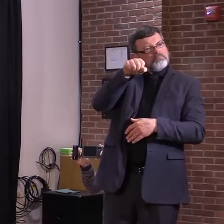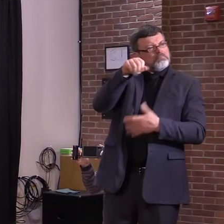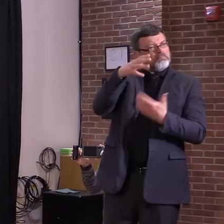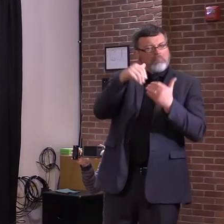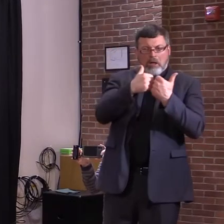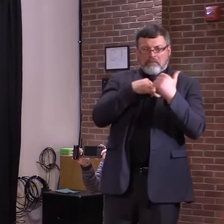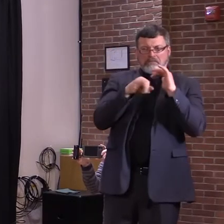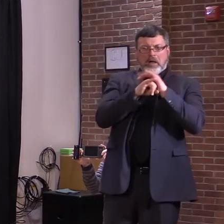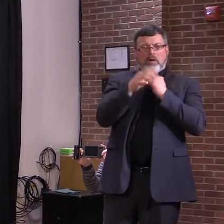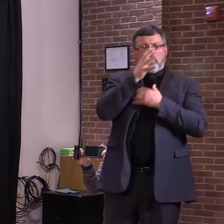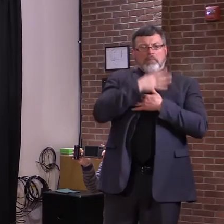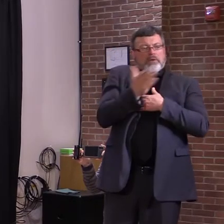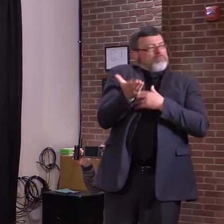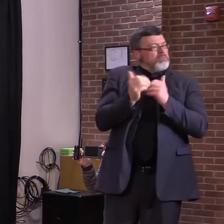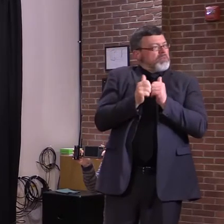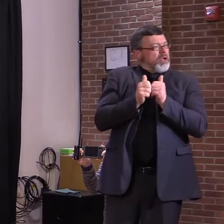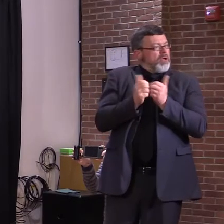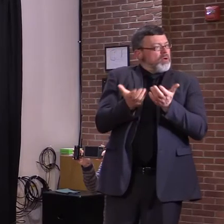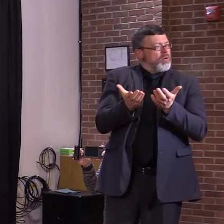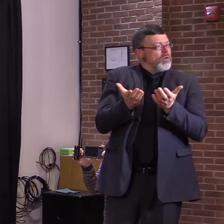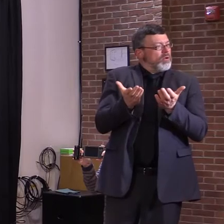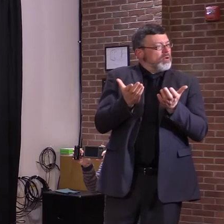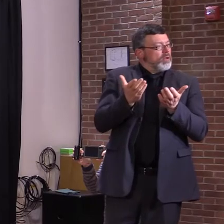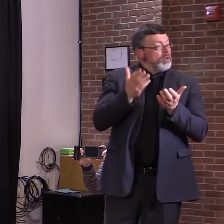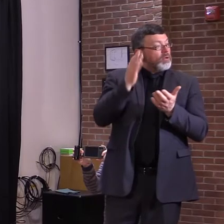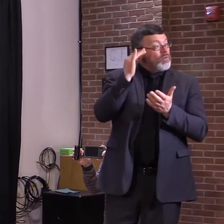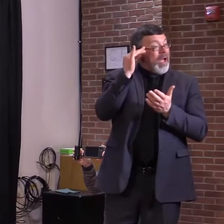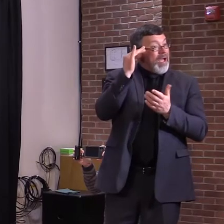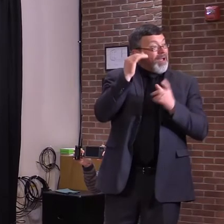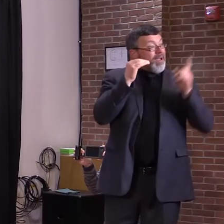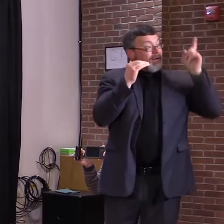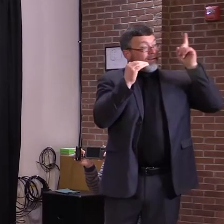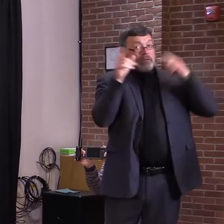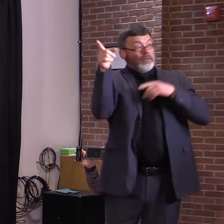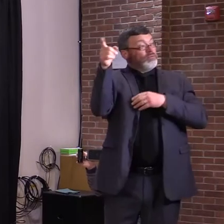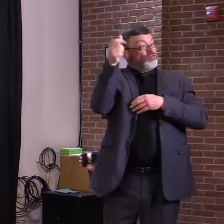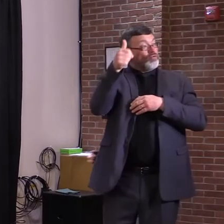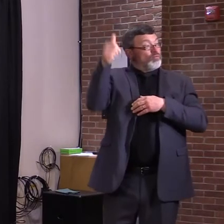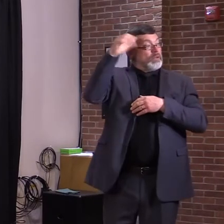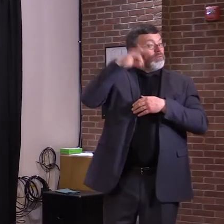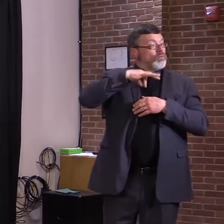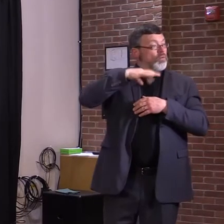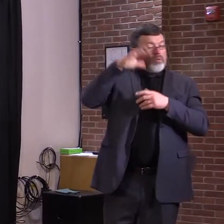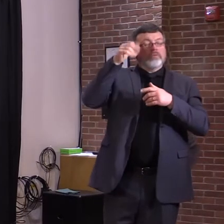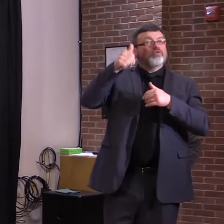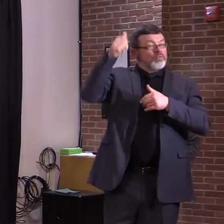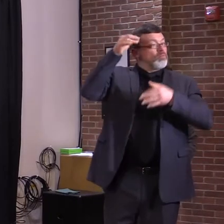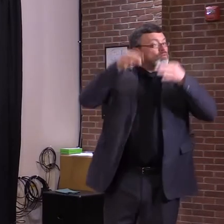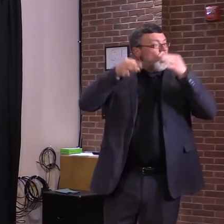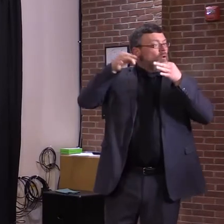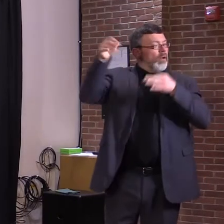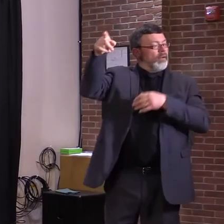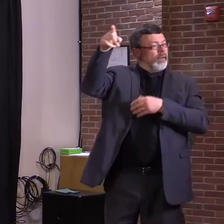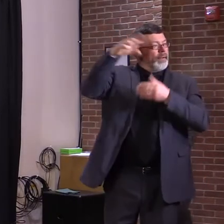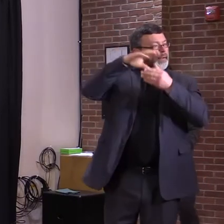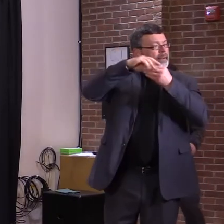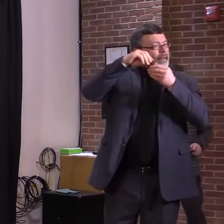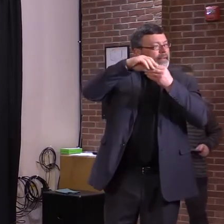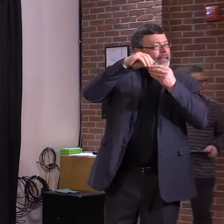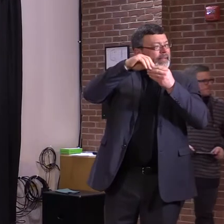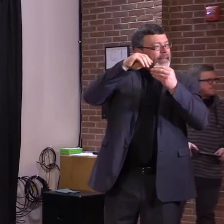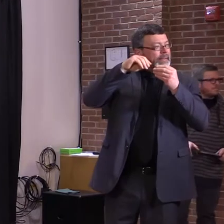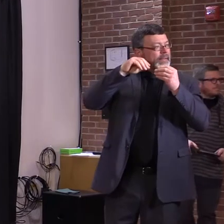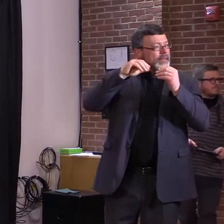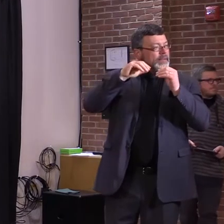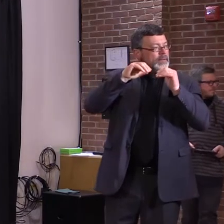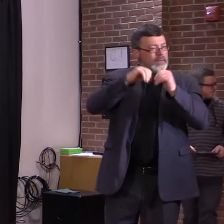asked that and couldn't answer, and there does seem to be some confusion over, or at least perhaps unwillingness to define